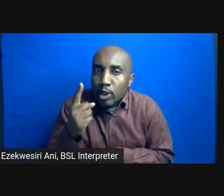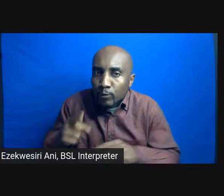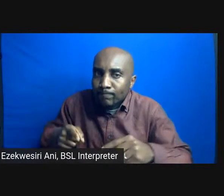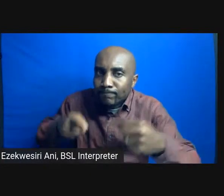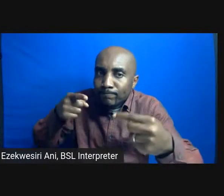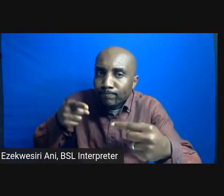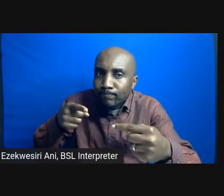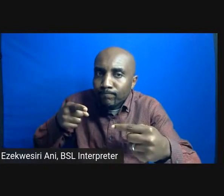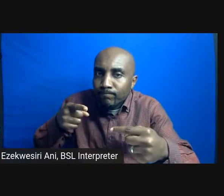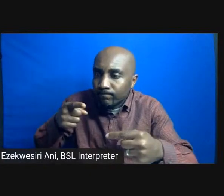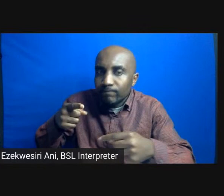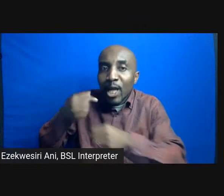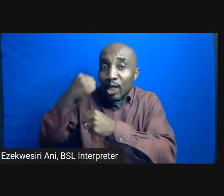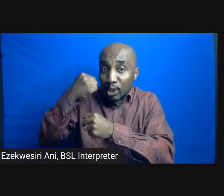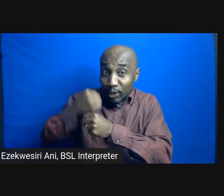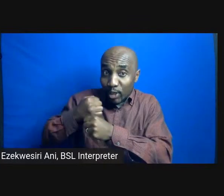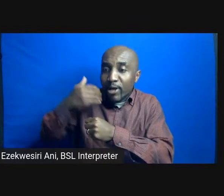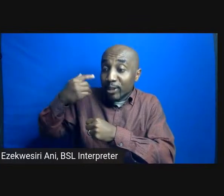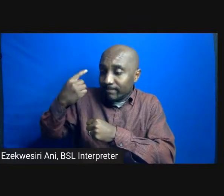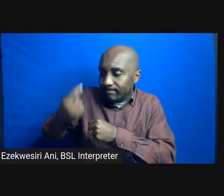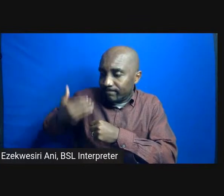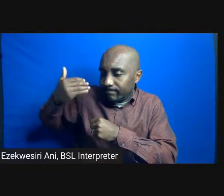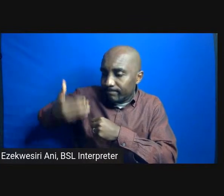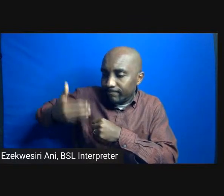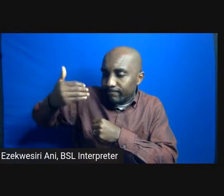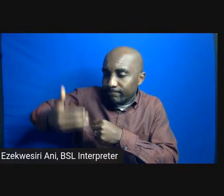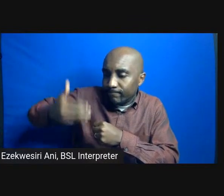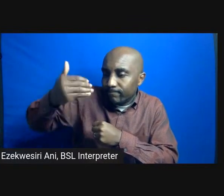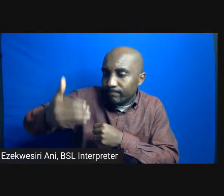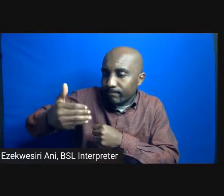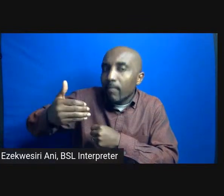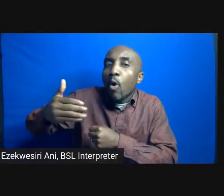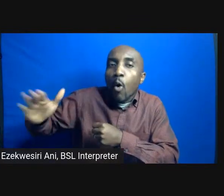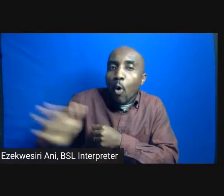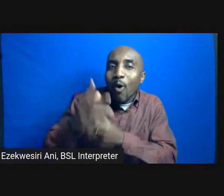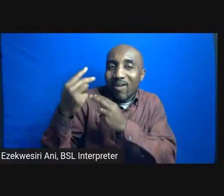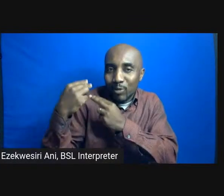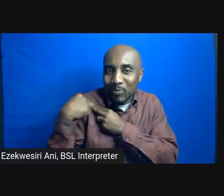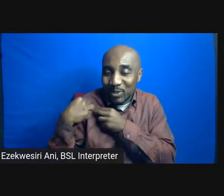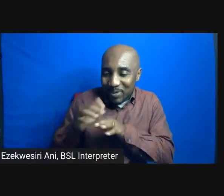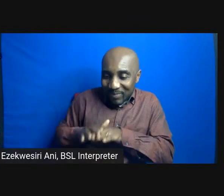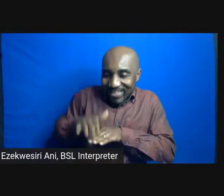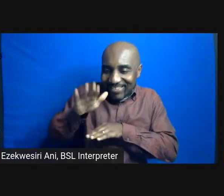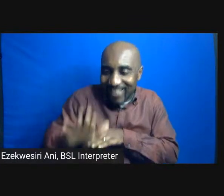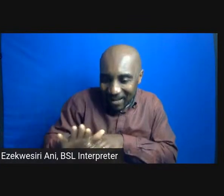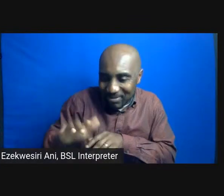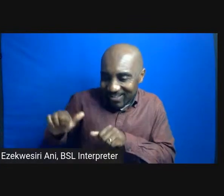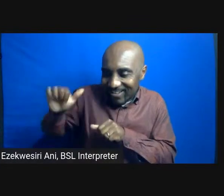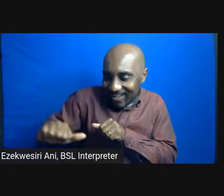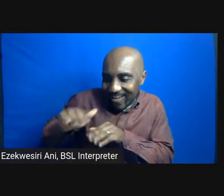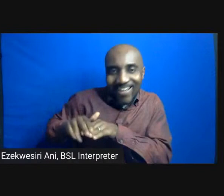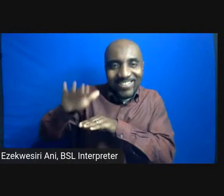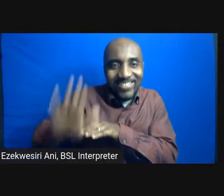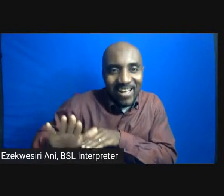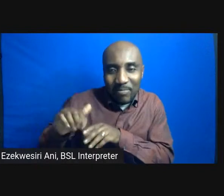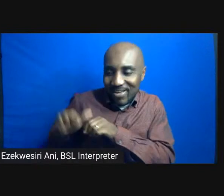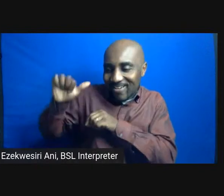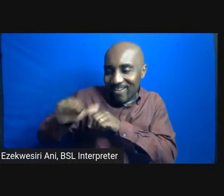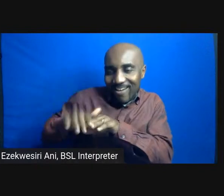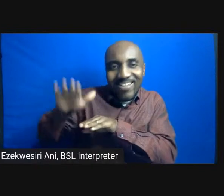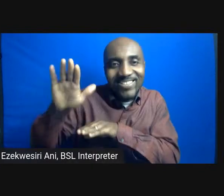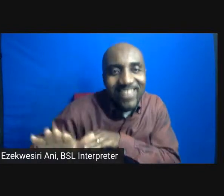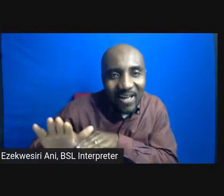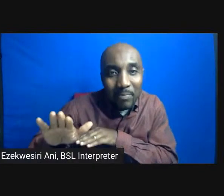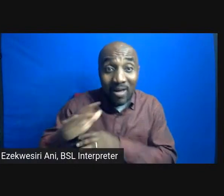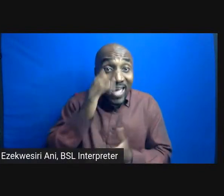generation must take its first step. If faith matters, then